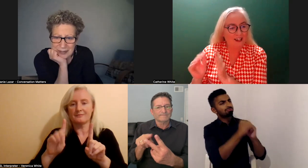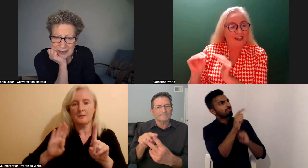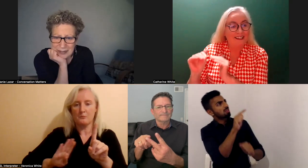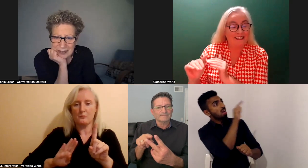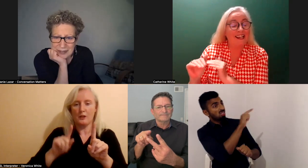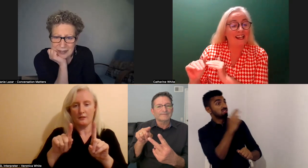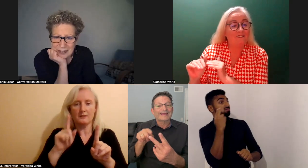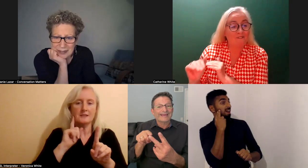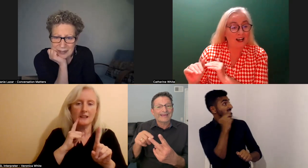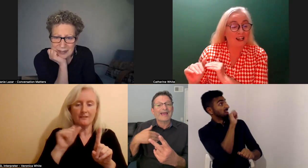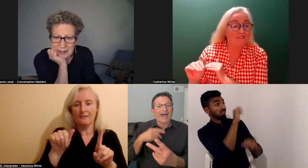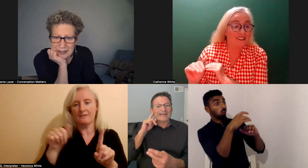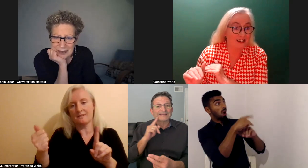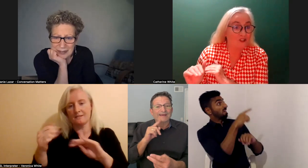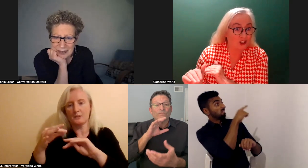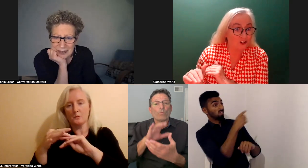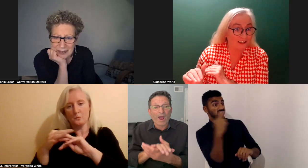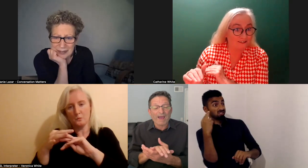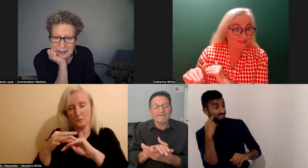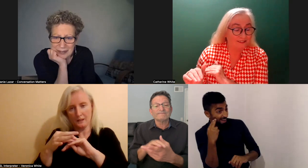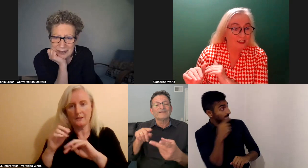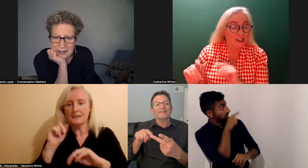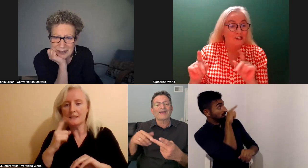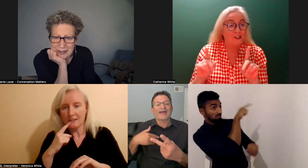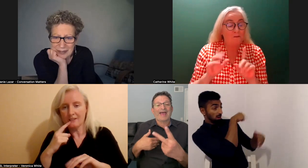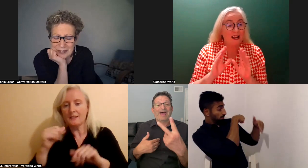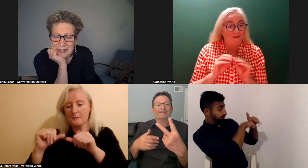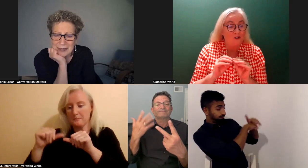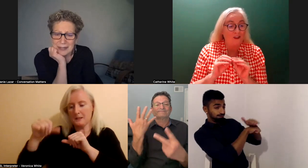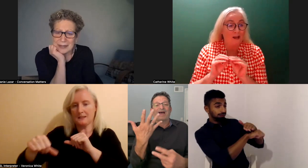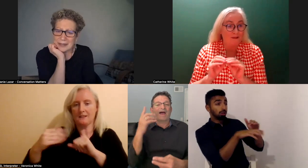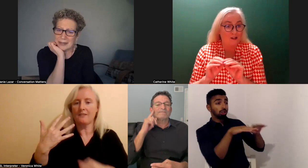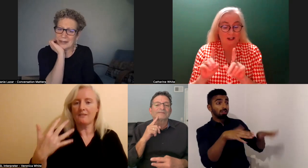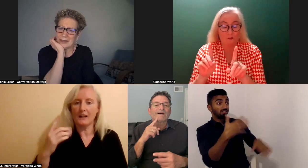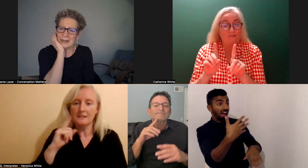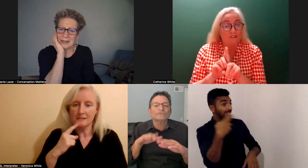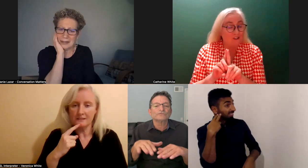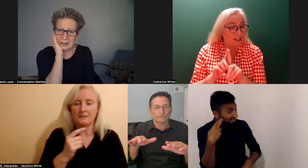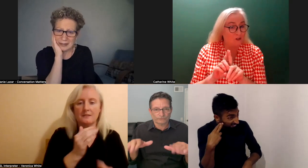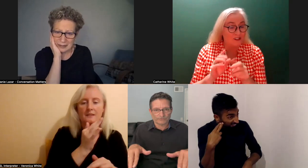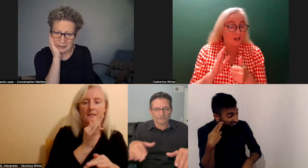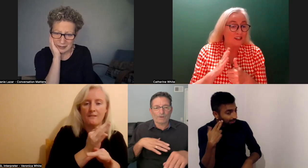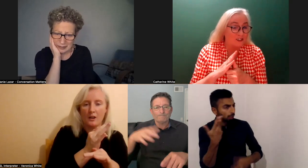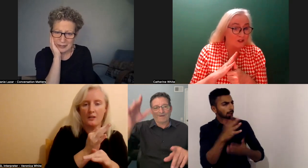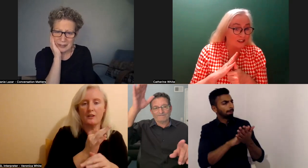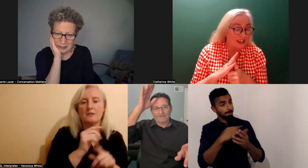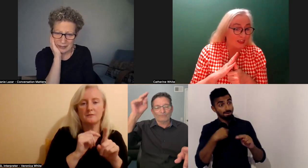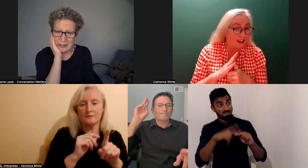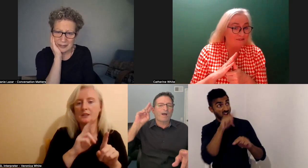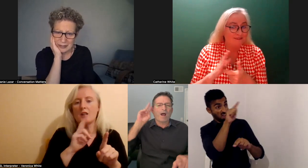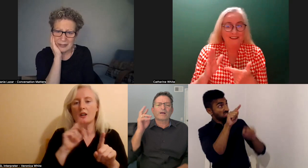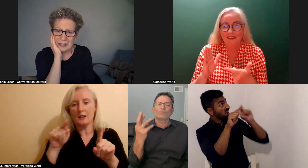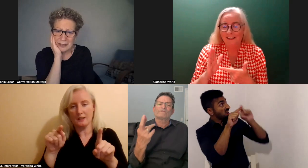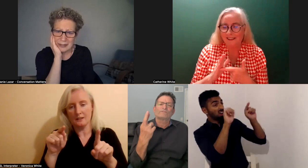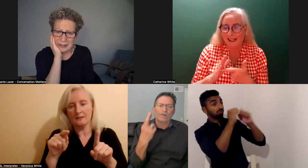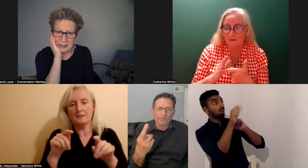wife. They had 5 deaf children. So my father and my uncle were very close. They went to school